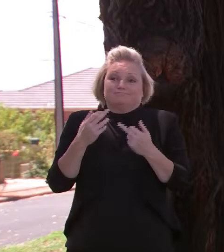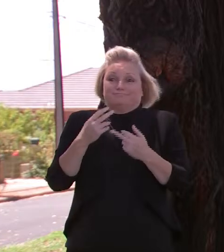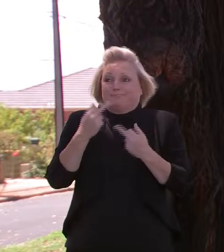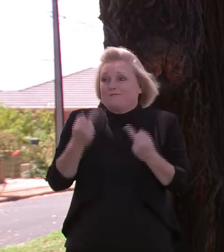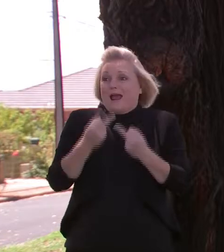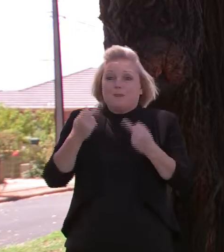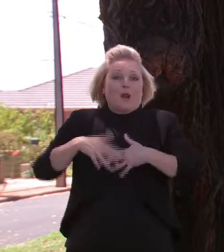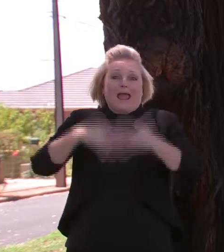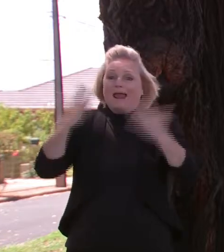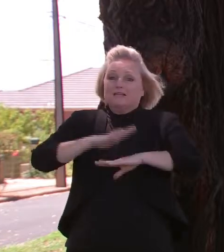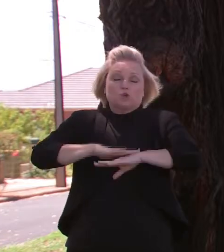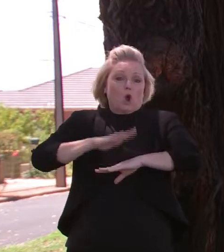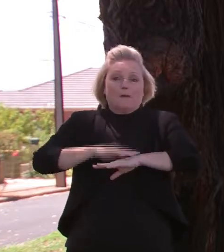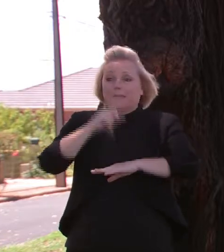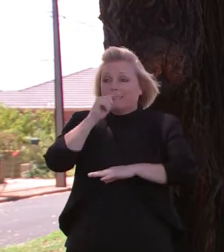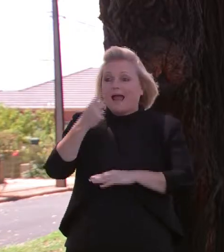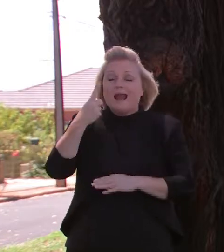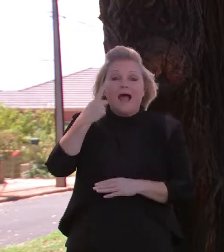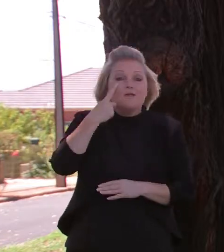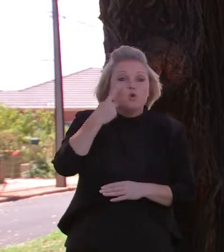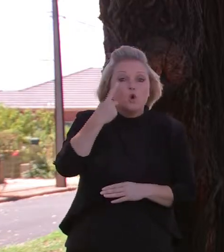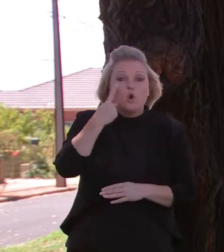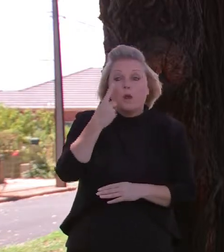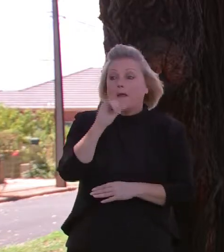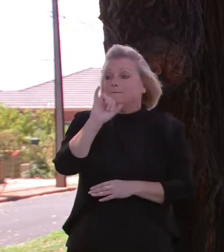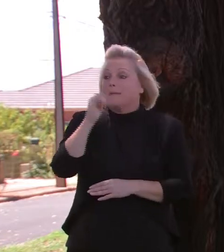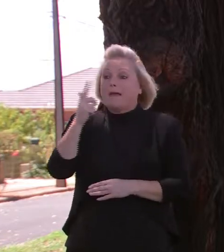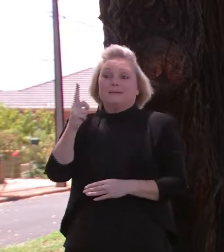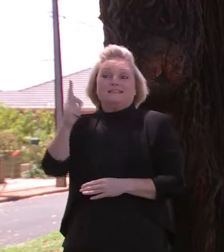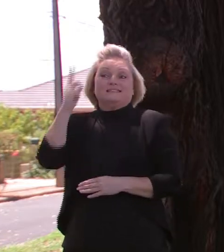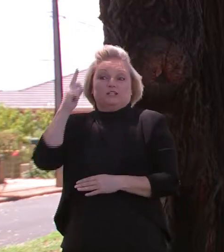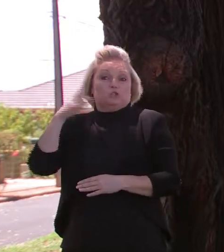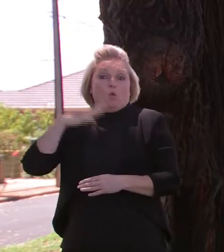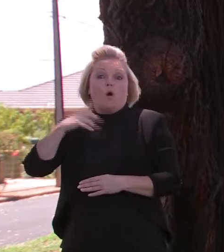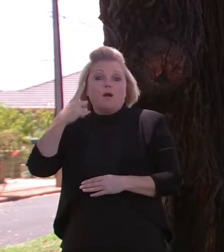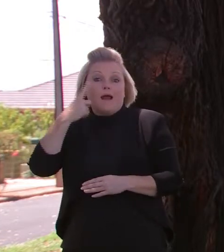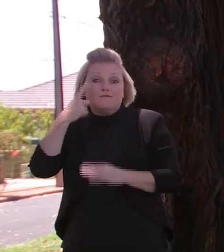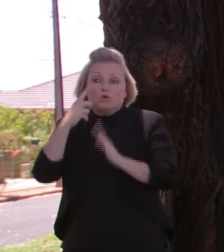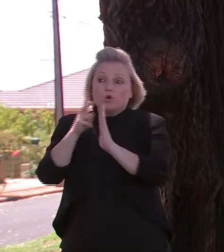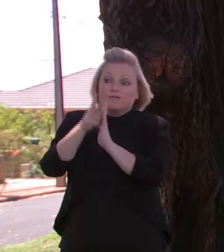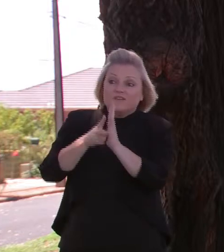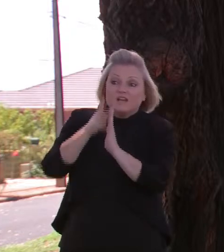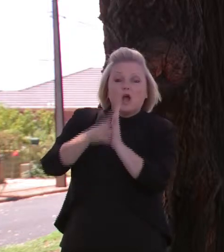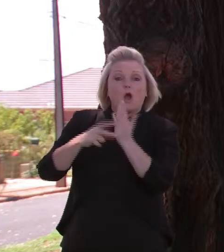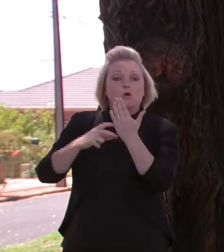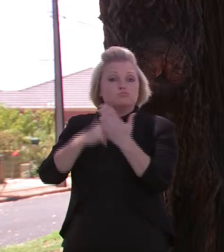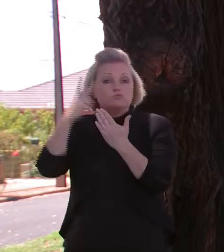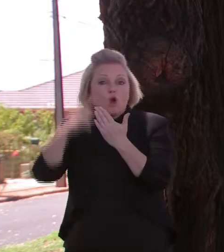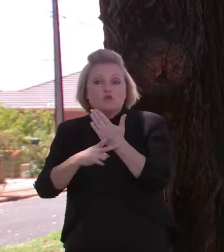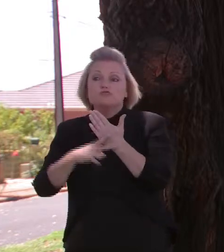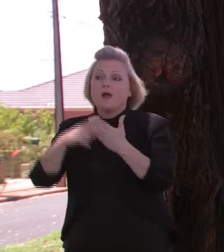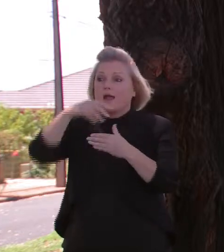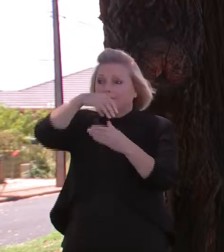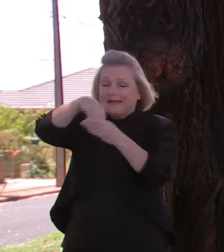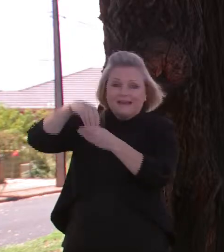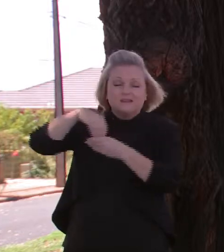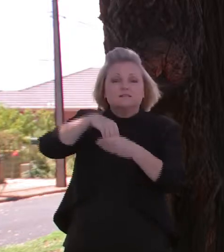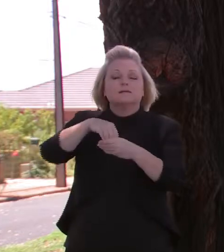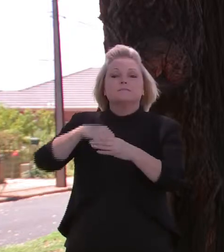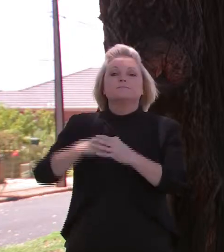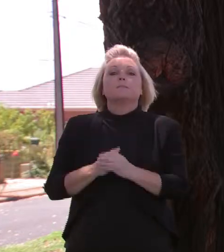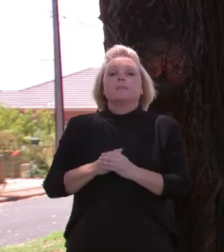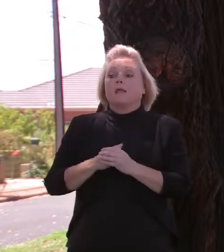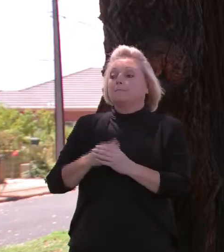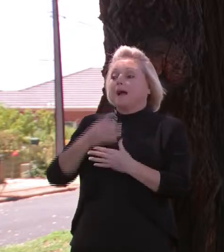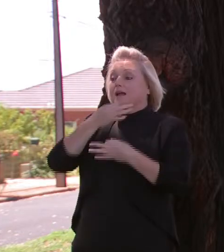them. They're available for teachers who want to use them to supplement their own work. But to be clear, for those children who are learning